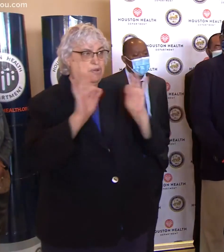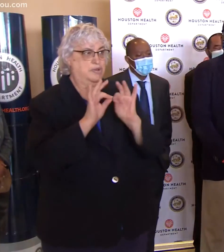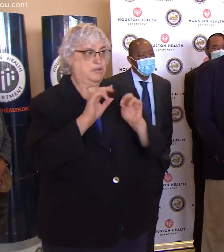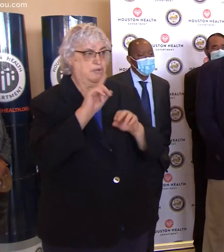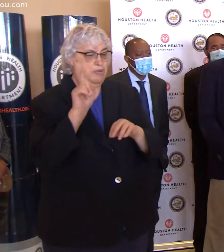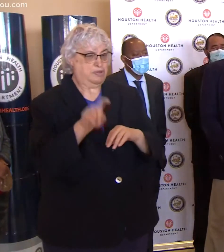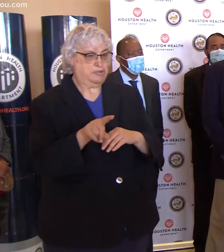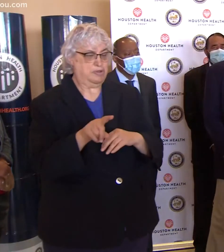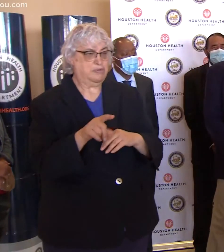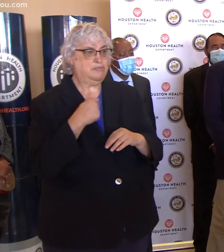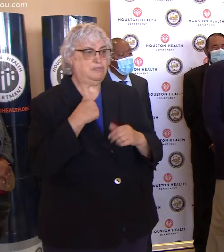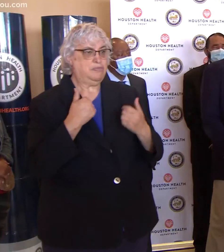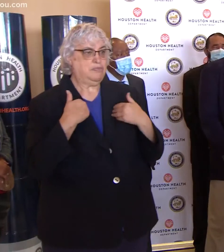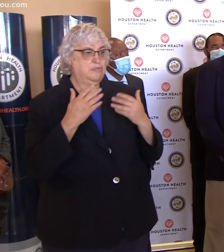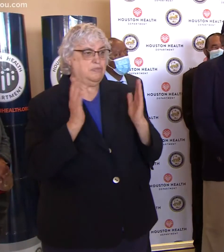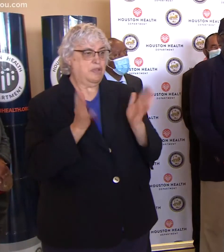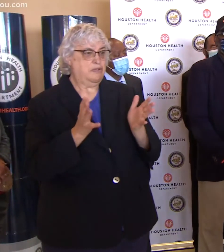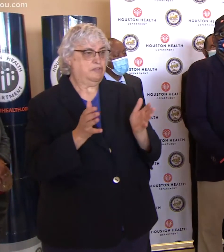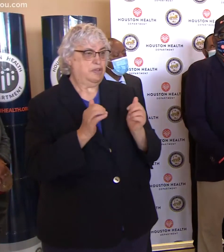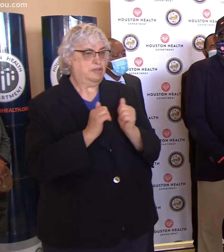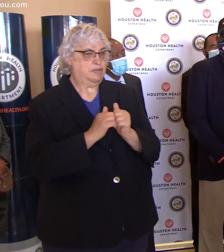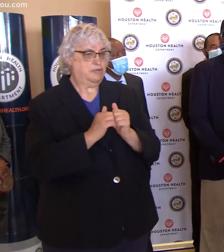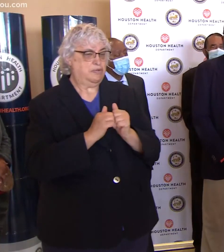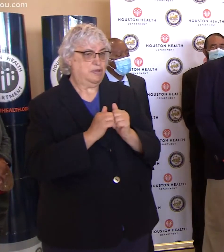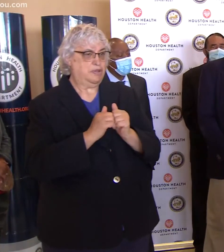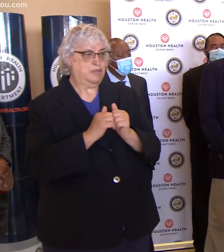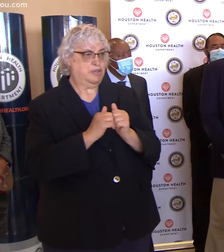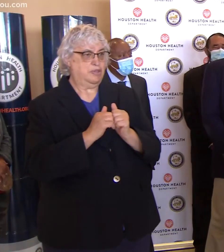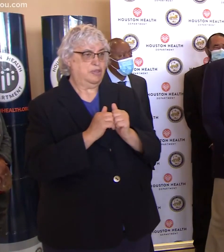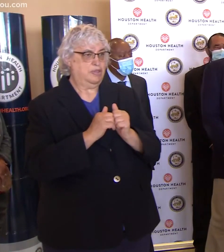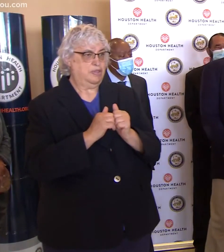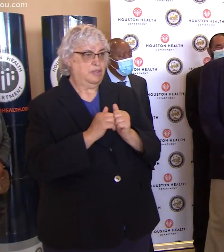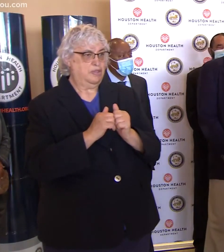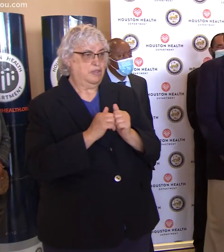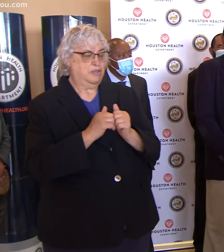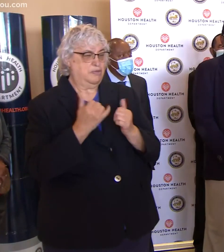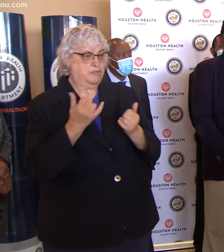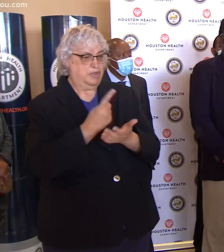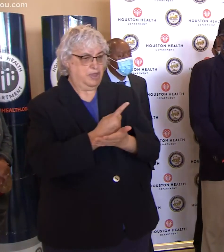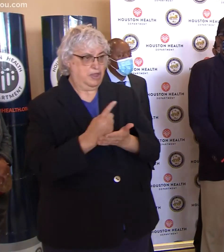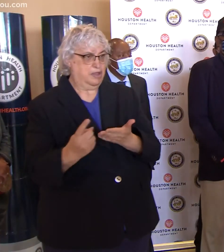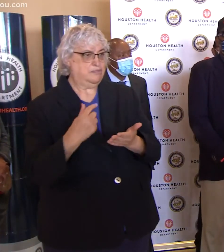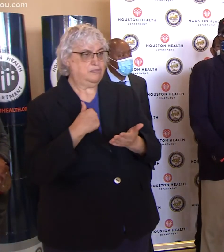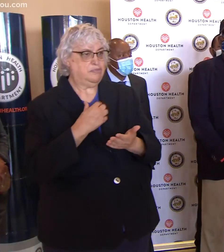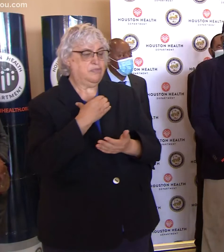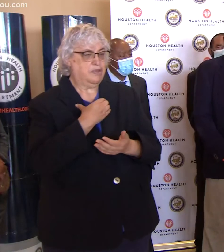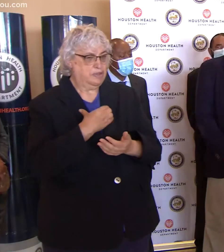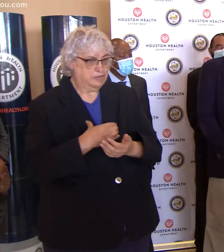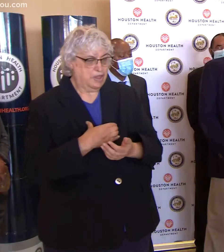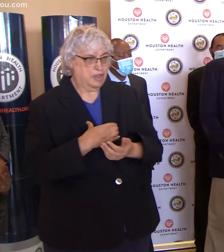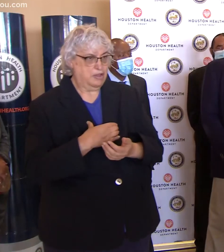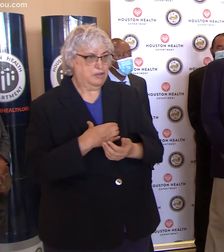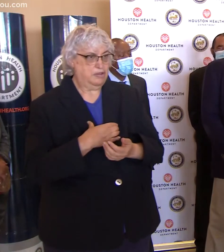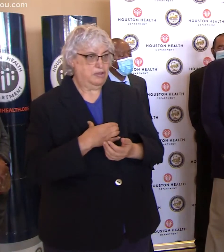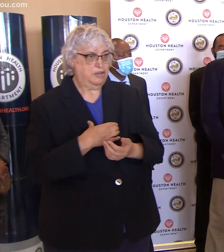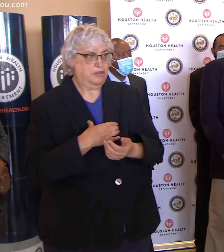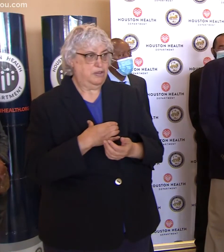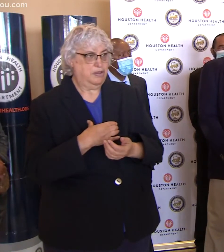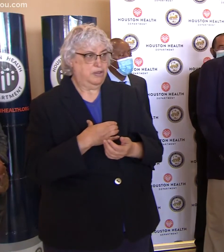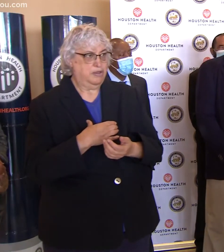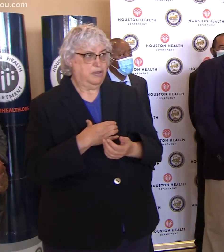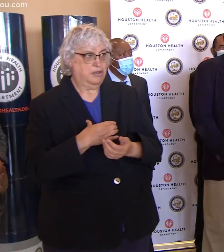a conversation with Dr. Lake earlier this week, and my desire is to actually look at